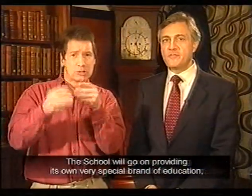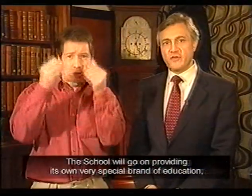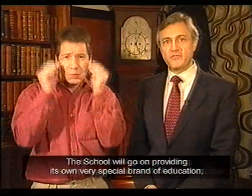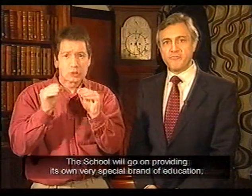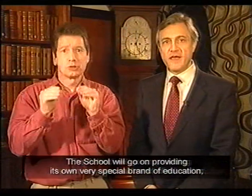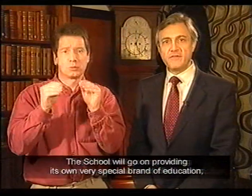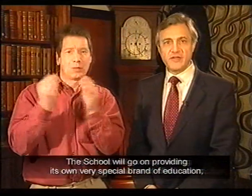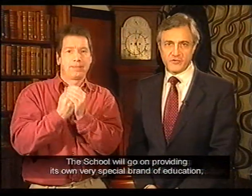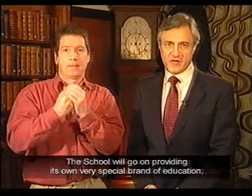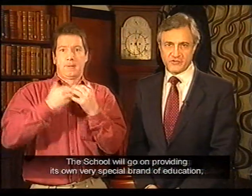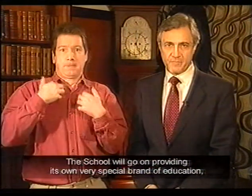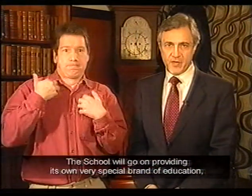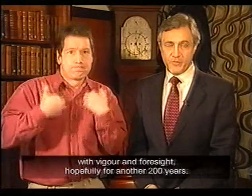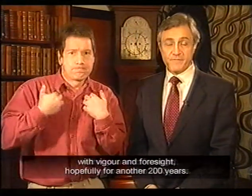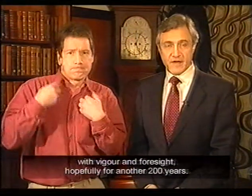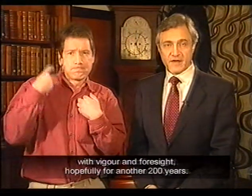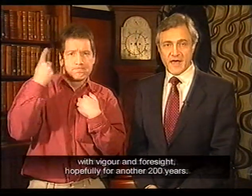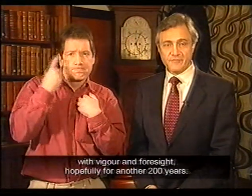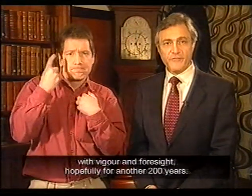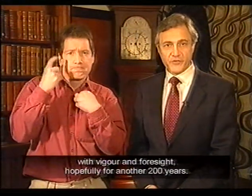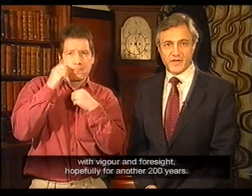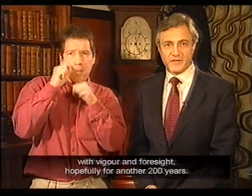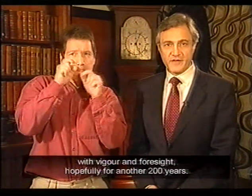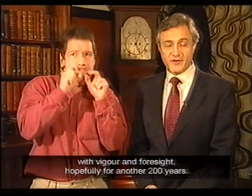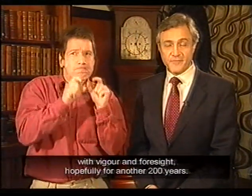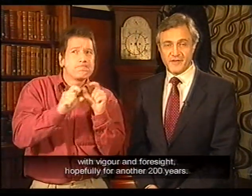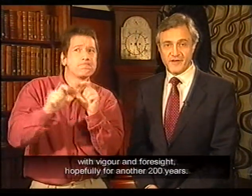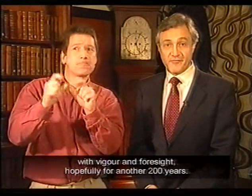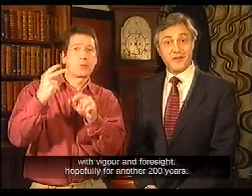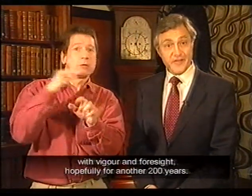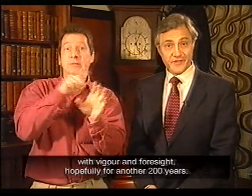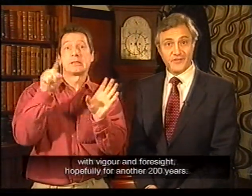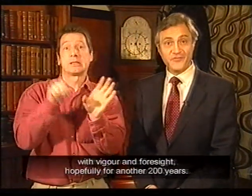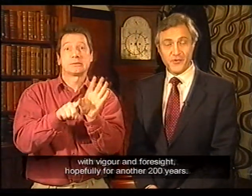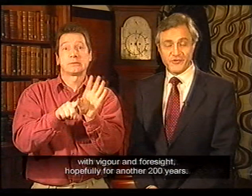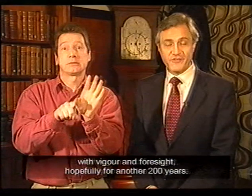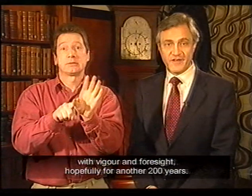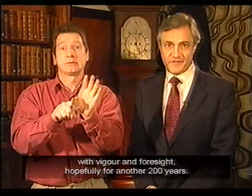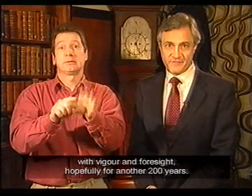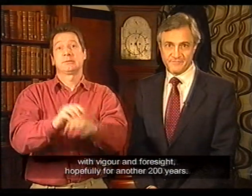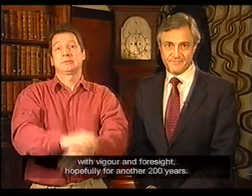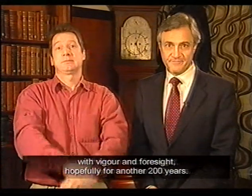special brand of education with vigour and foresight, hopefully for another 200 years.